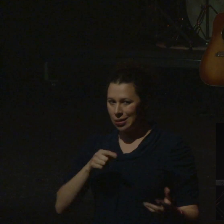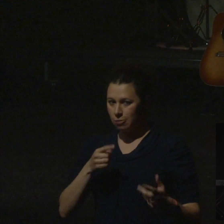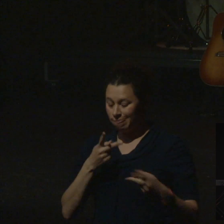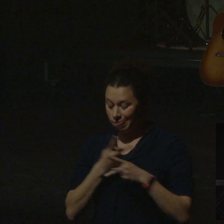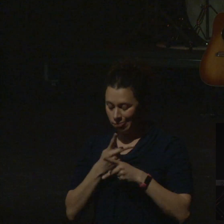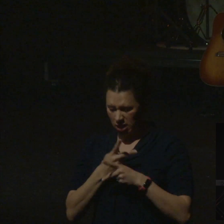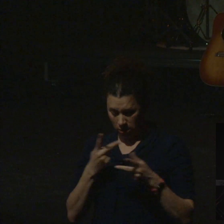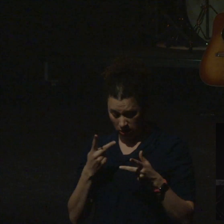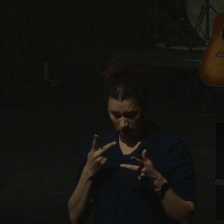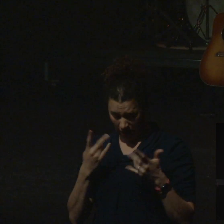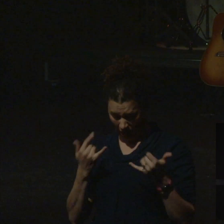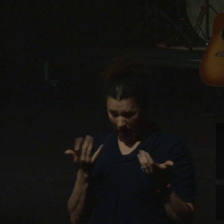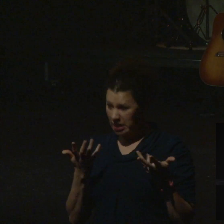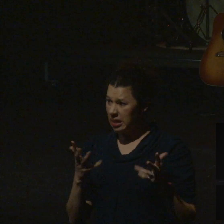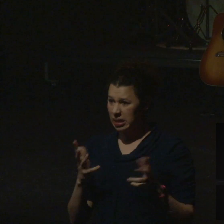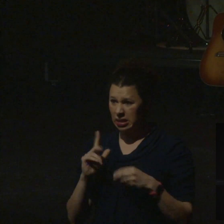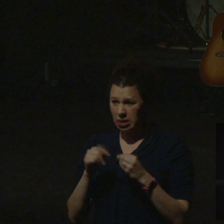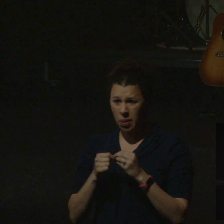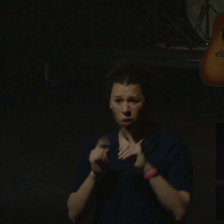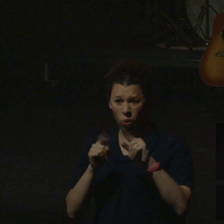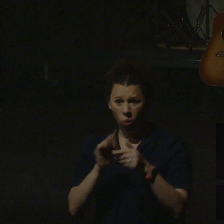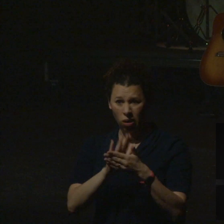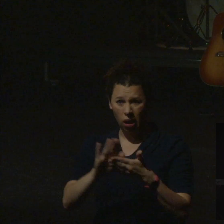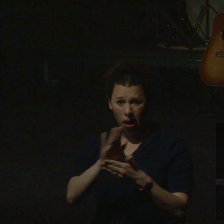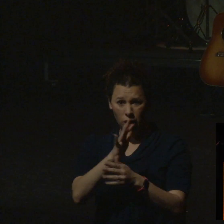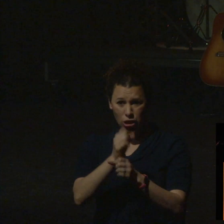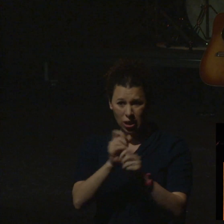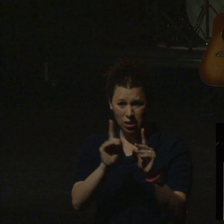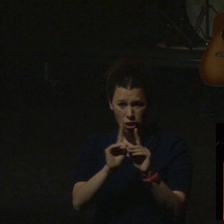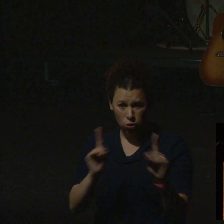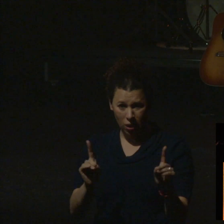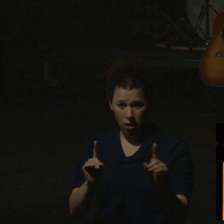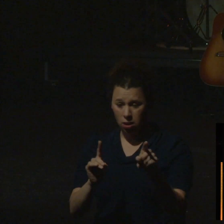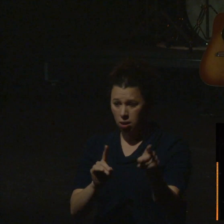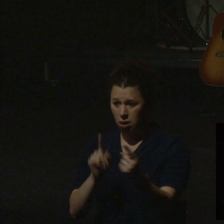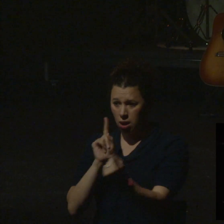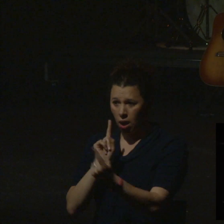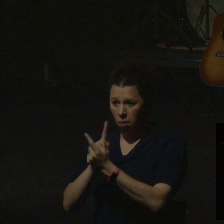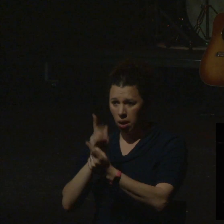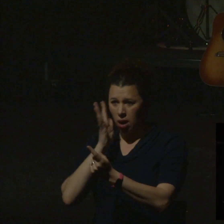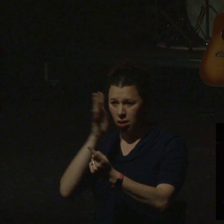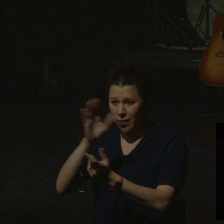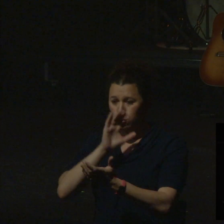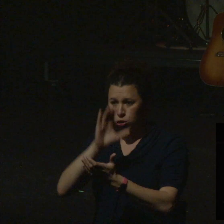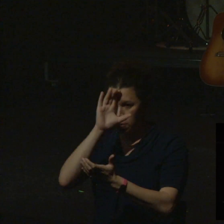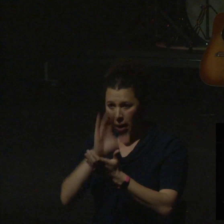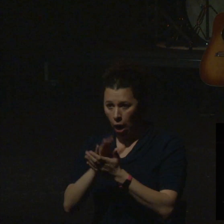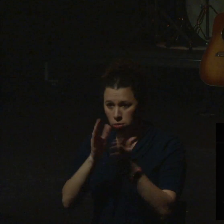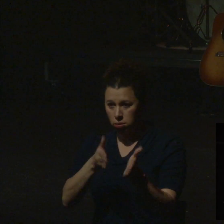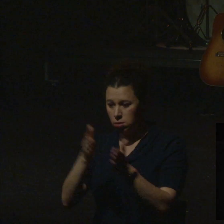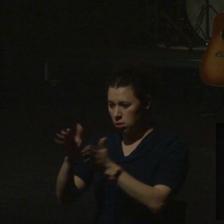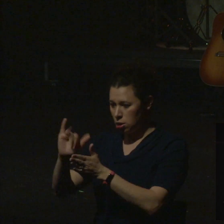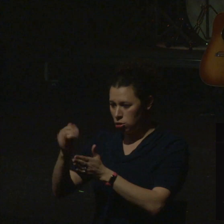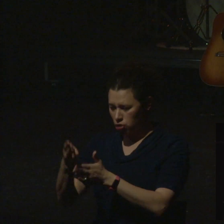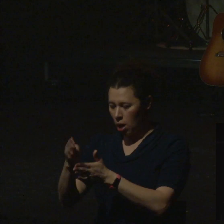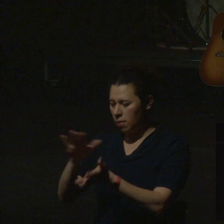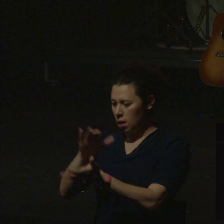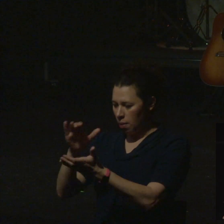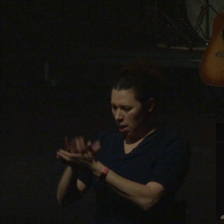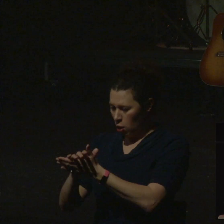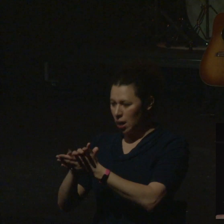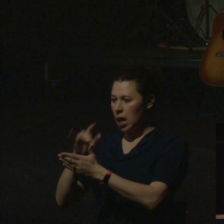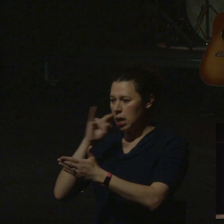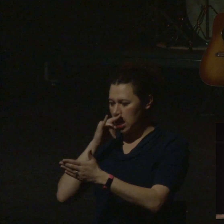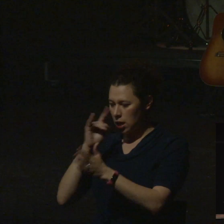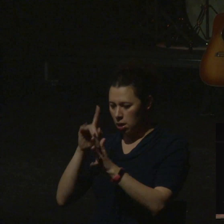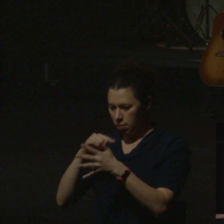it? Is it all about going to college and getting the degree, meeting my future spouse, then getting the job, and then getting married, having the kid? Now